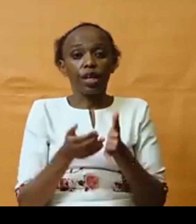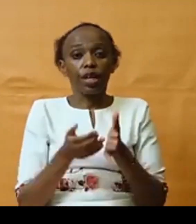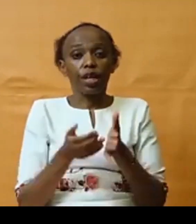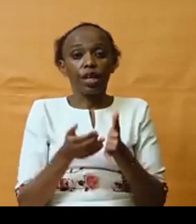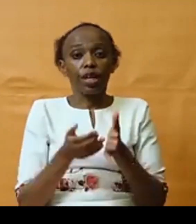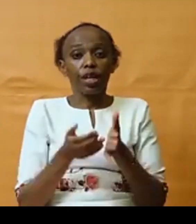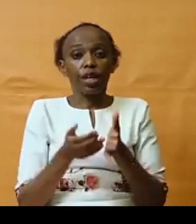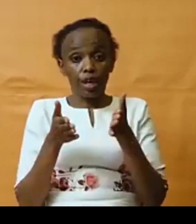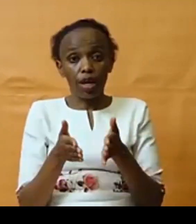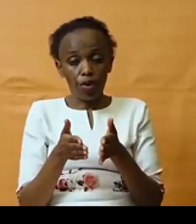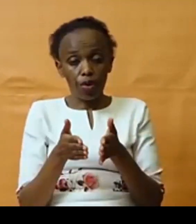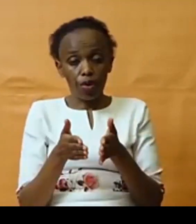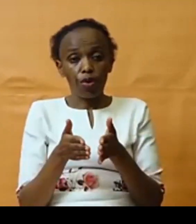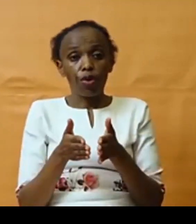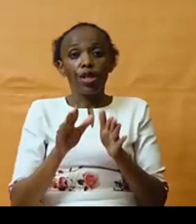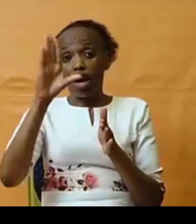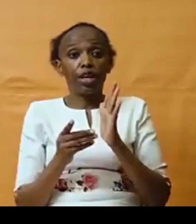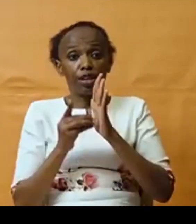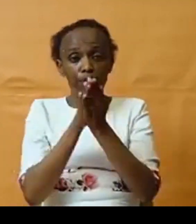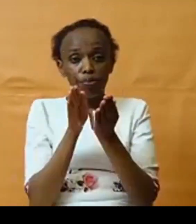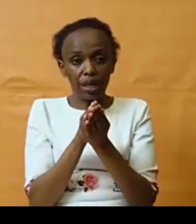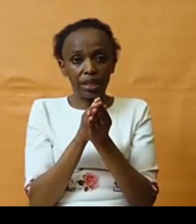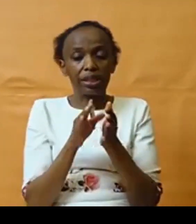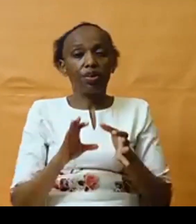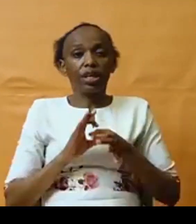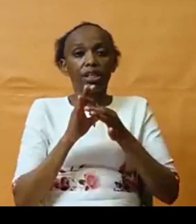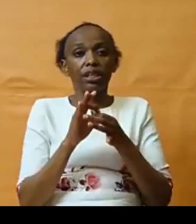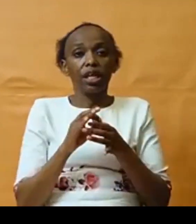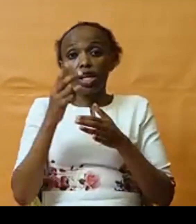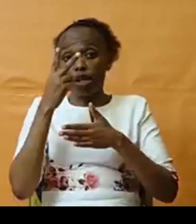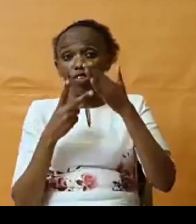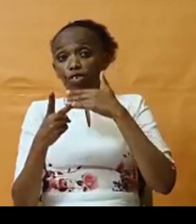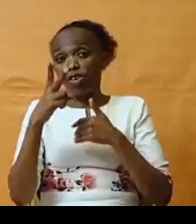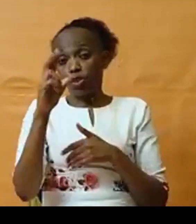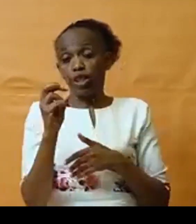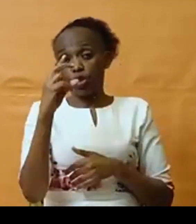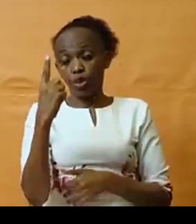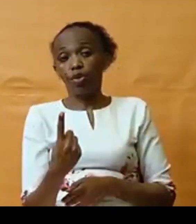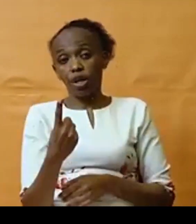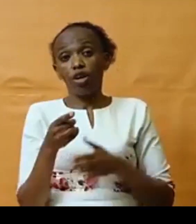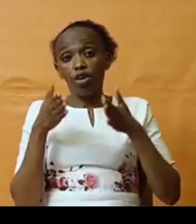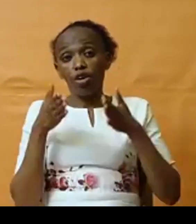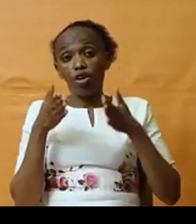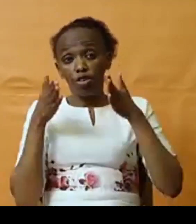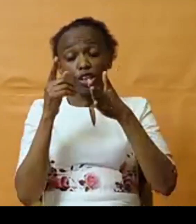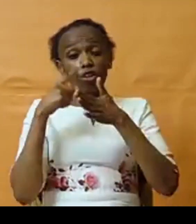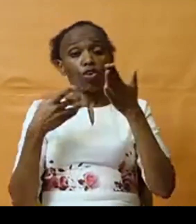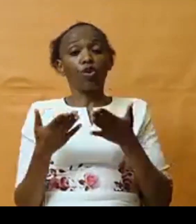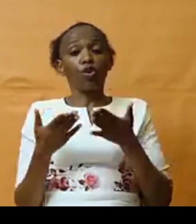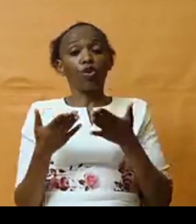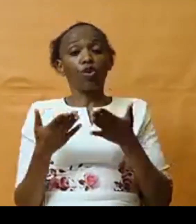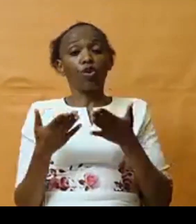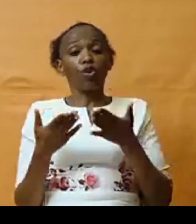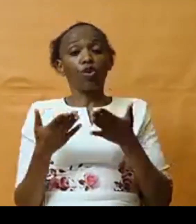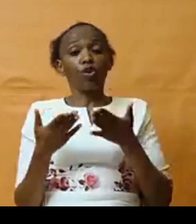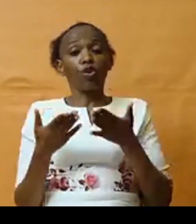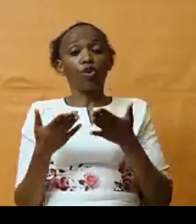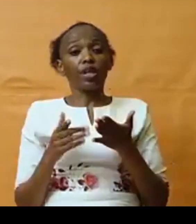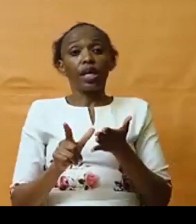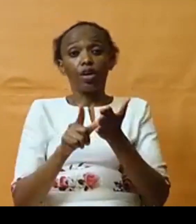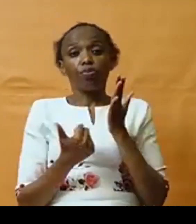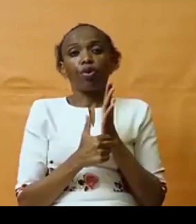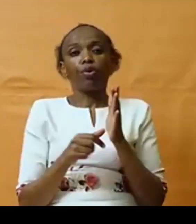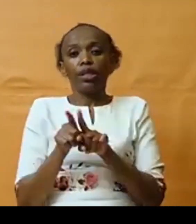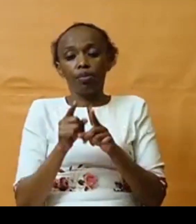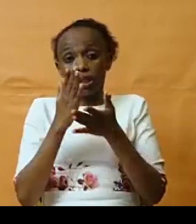Bank published its African Economic Outlook for 2021, focusing on the debt crisis,